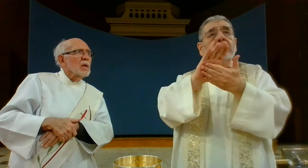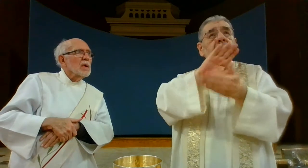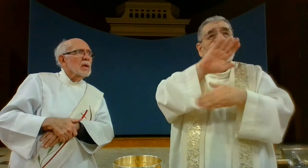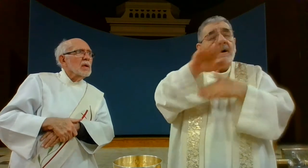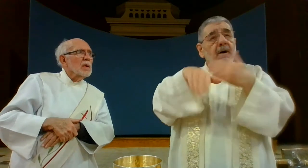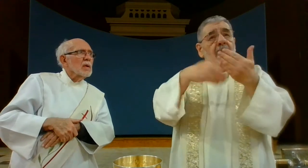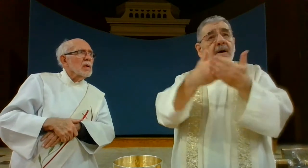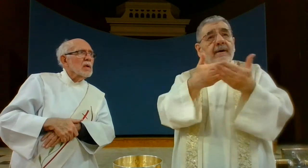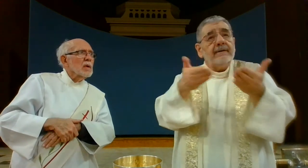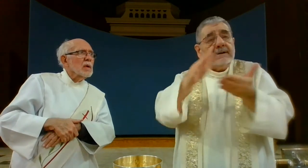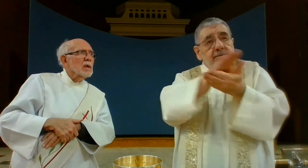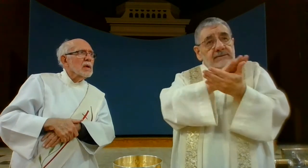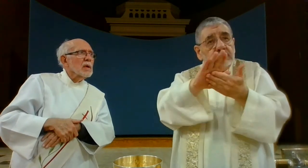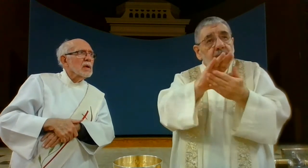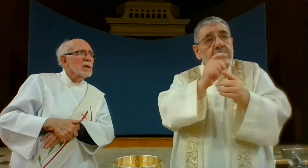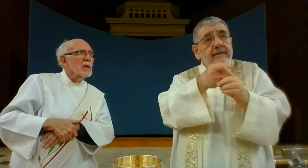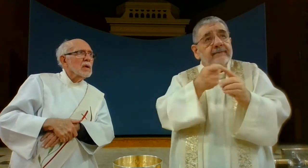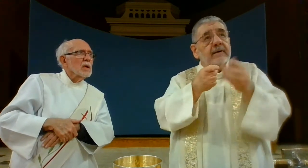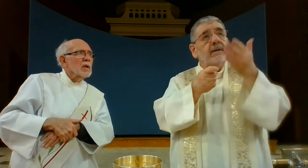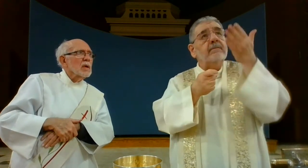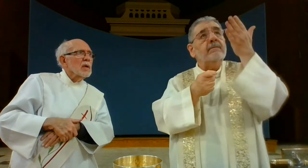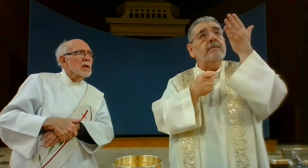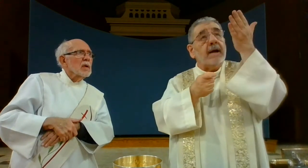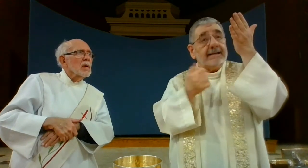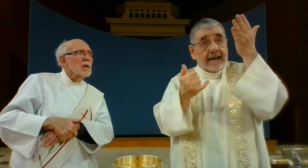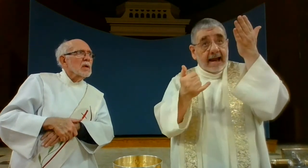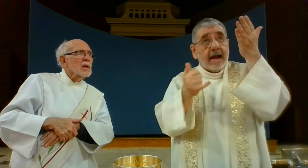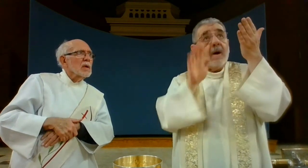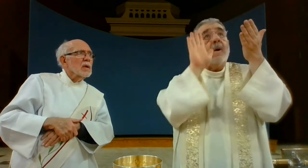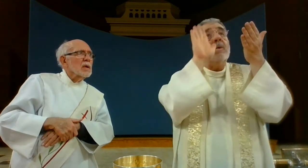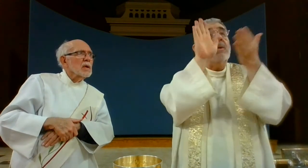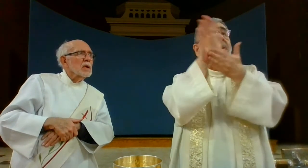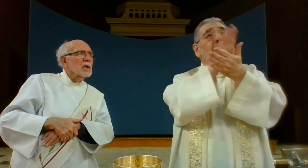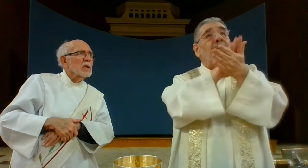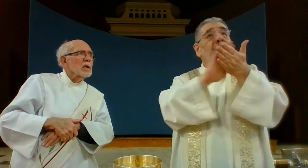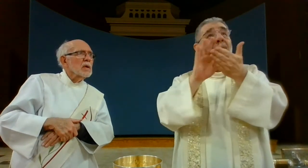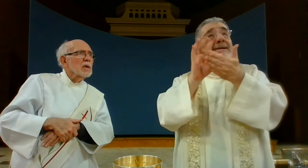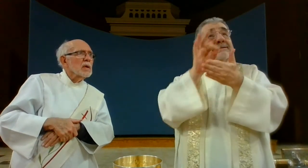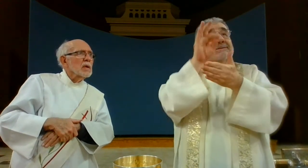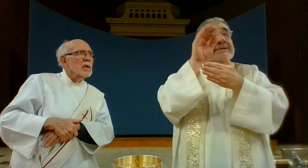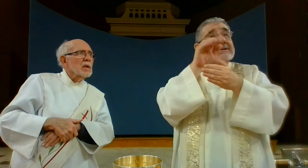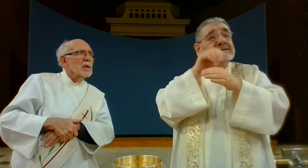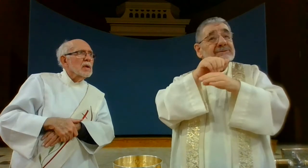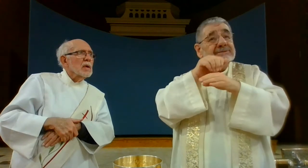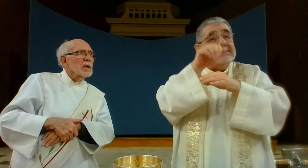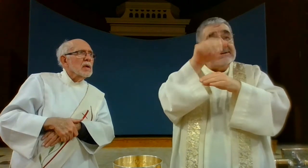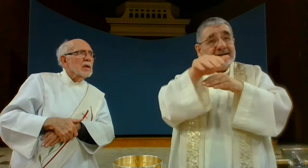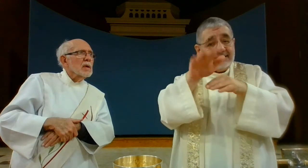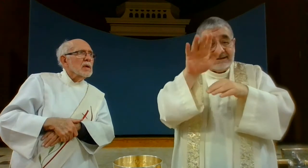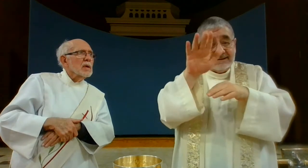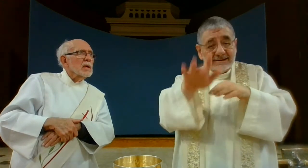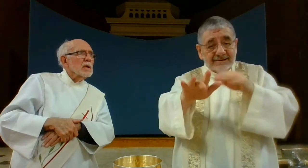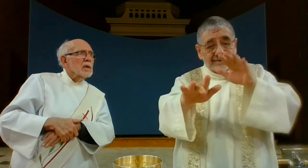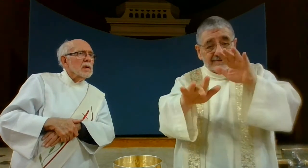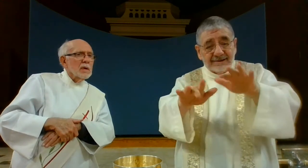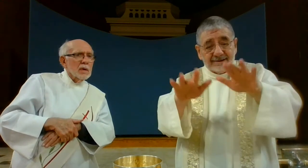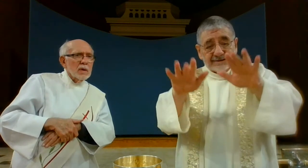You are indeed holy, O Lord, the fount of all holiness. Make holy, therefore, these gifts, we